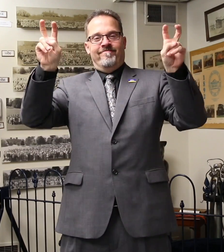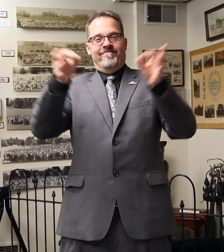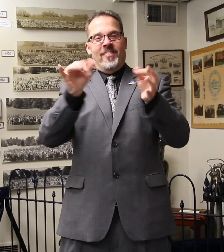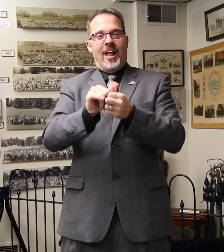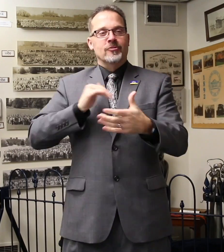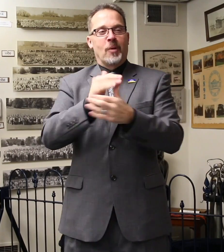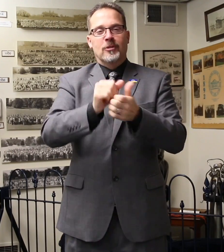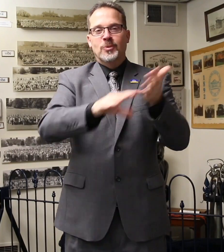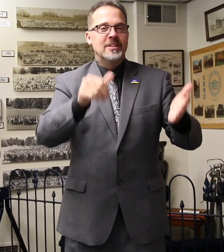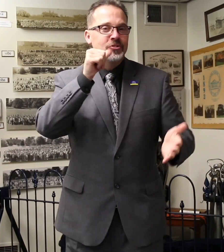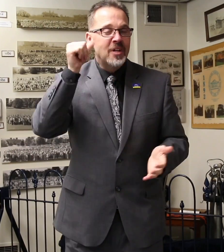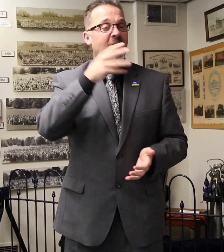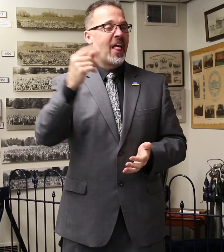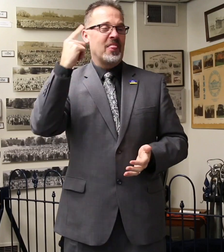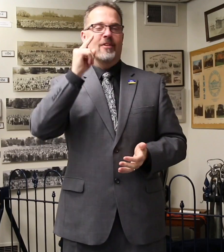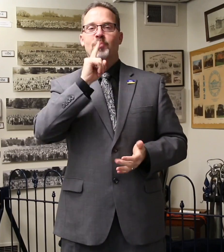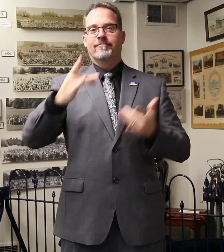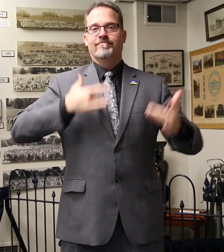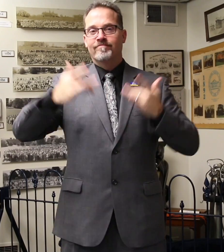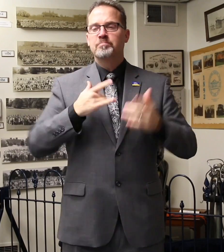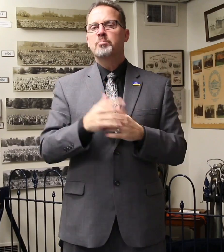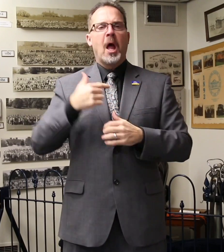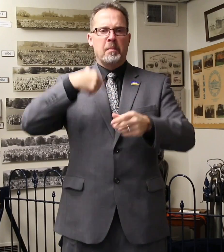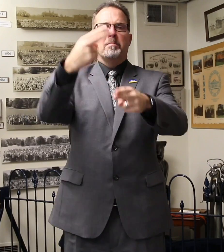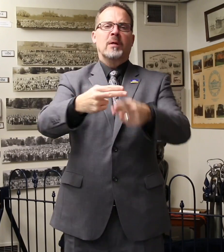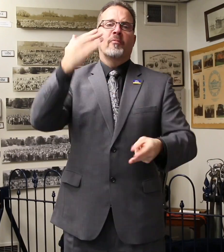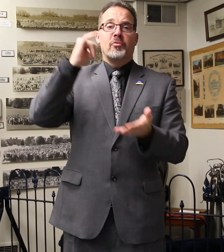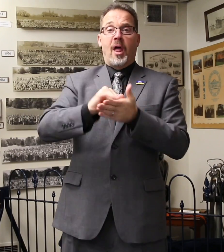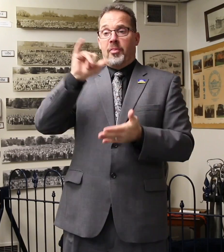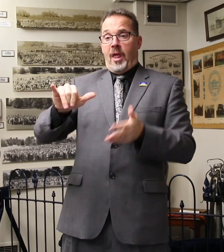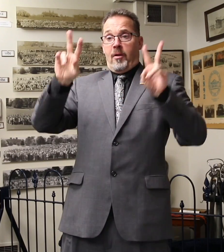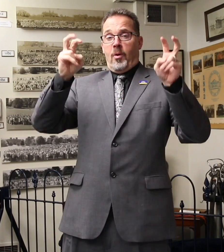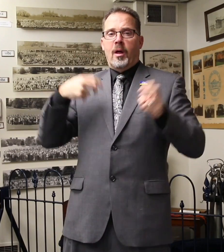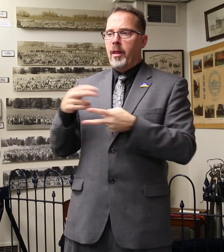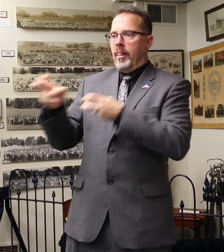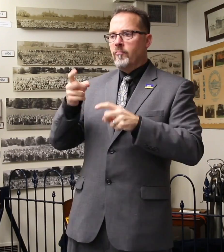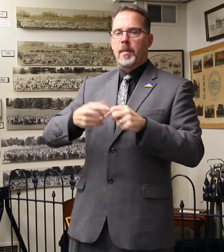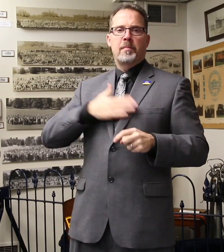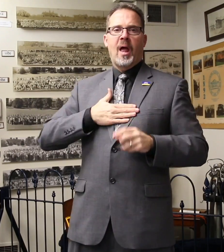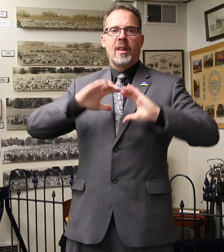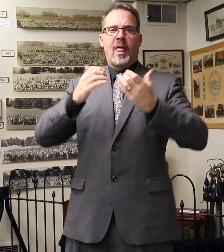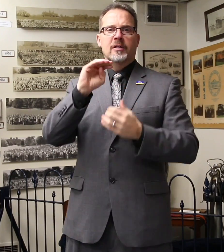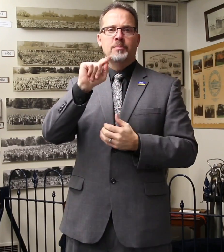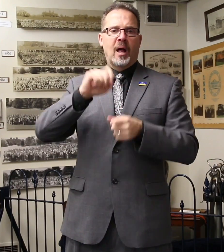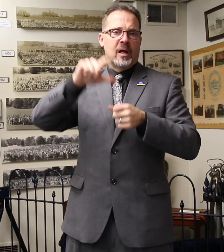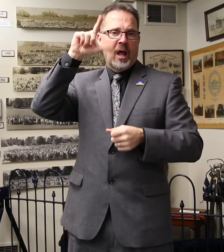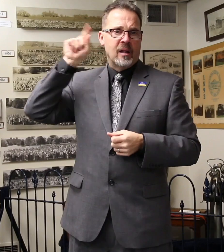like to share a phrase that I shared with the students yesterday. I think it really was exciting for the students to come back to school and use this